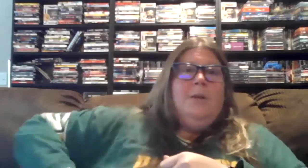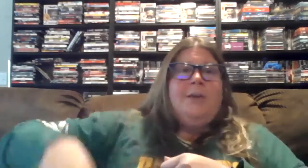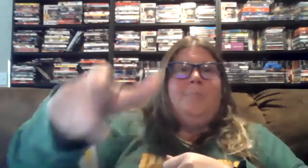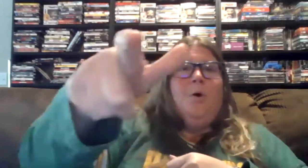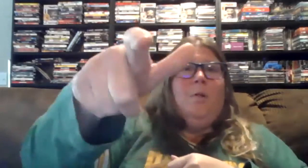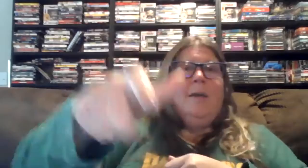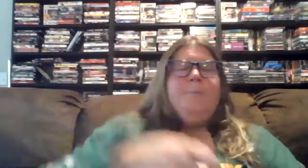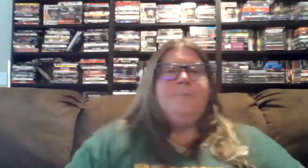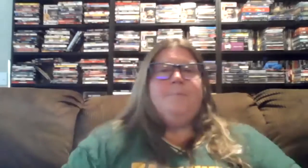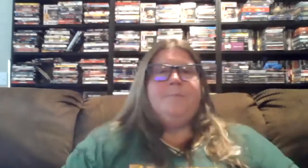You're bowling.